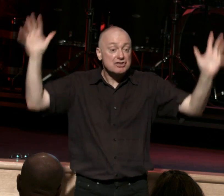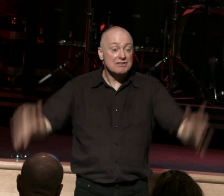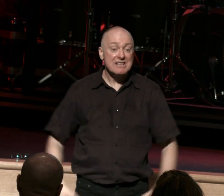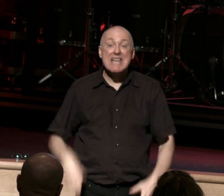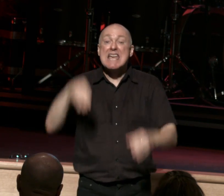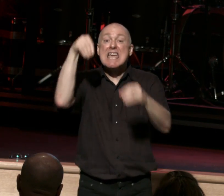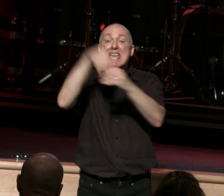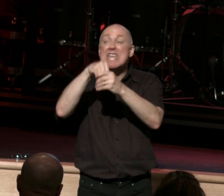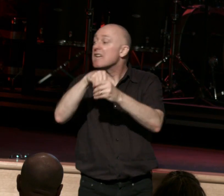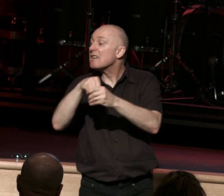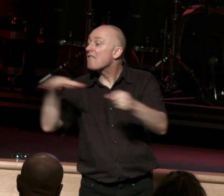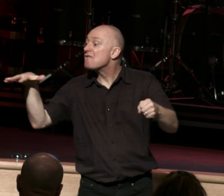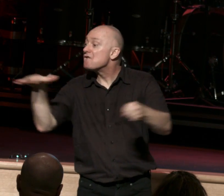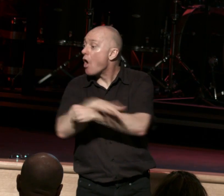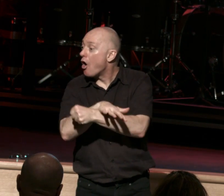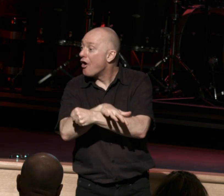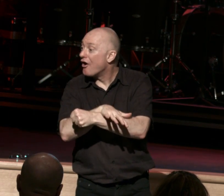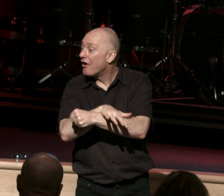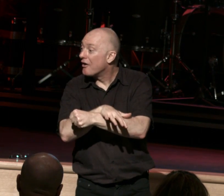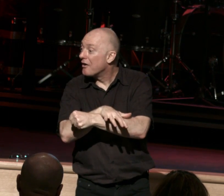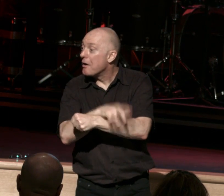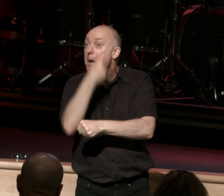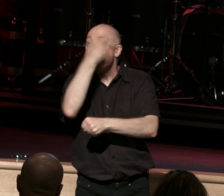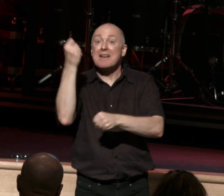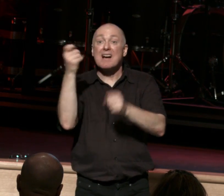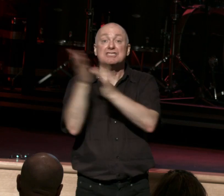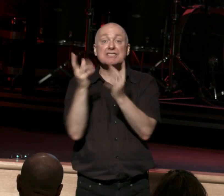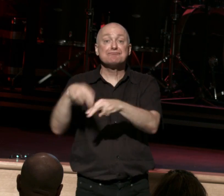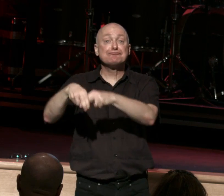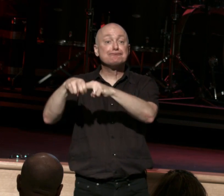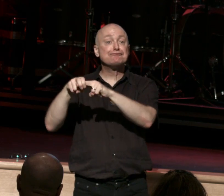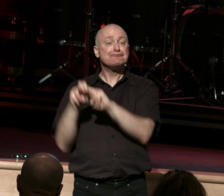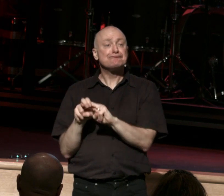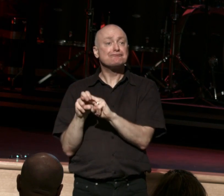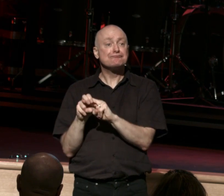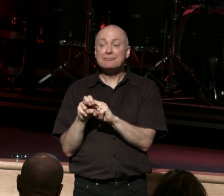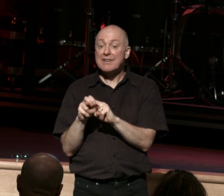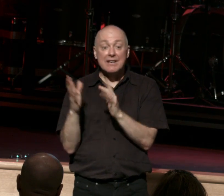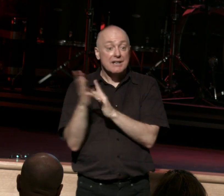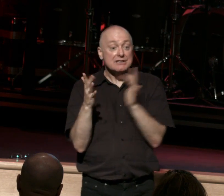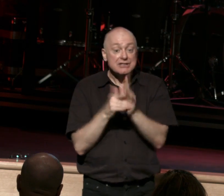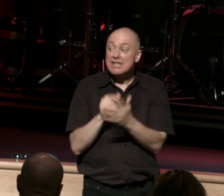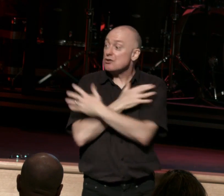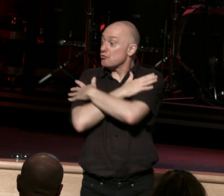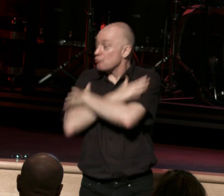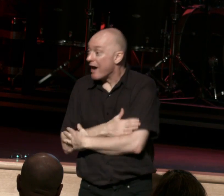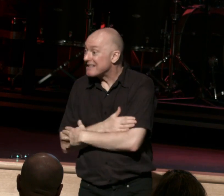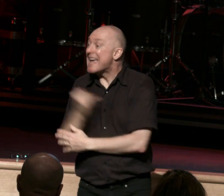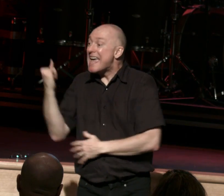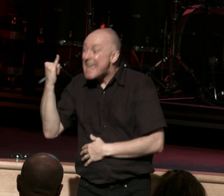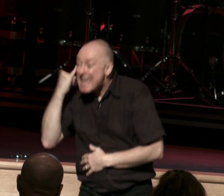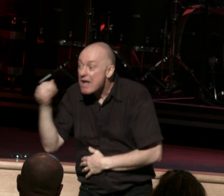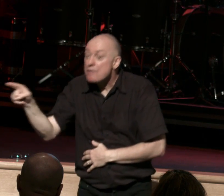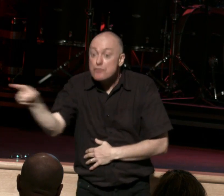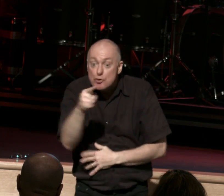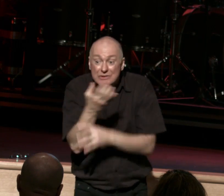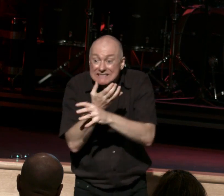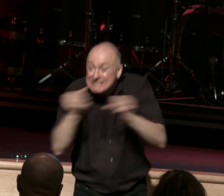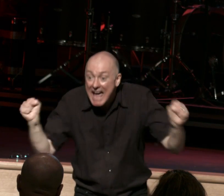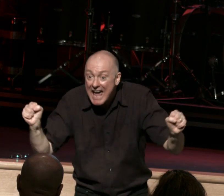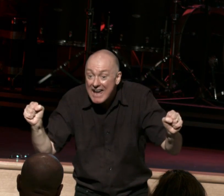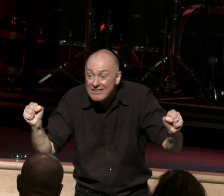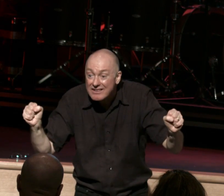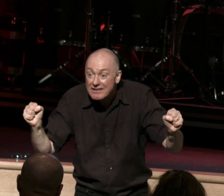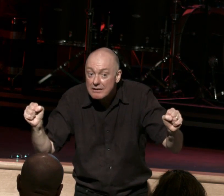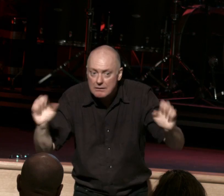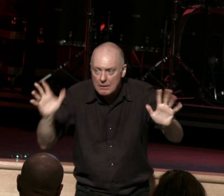been paid in full. And because he sits down, listen, listen, because he rests, if you are genuinely